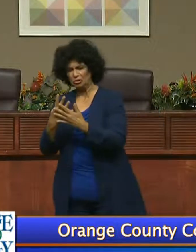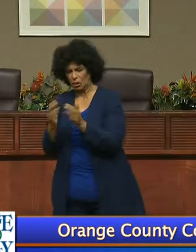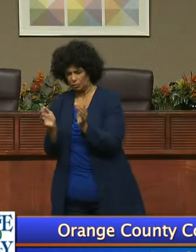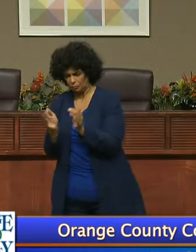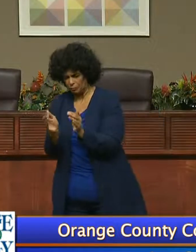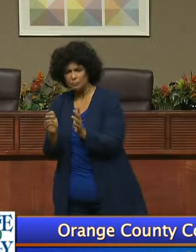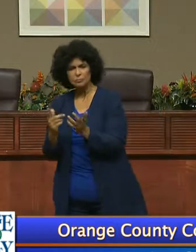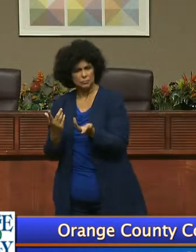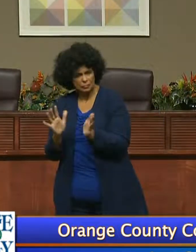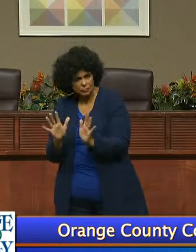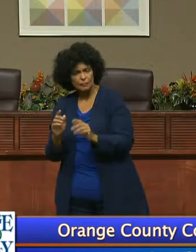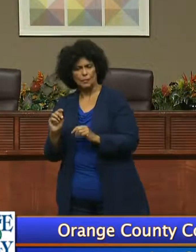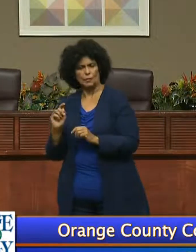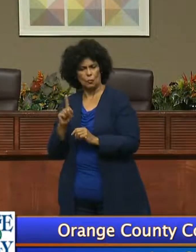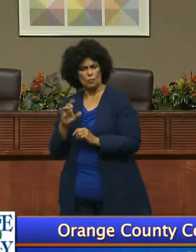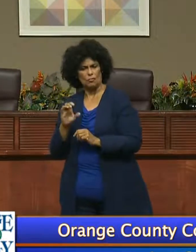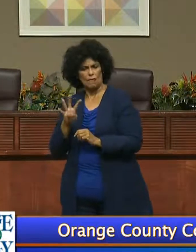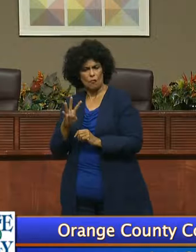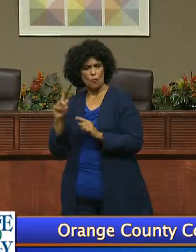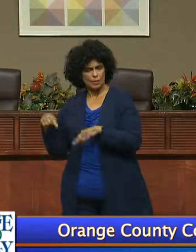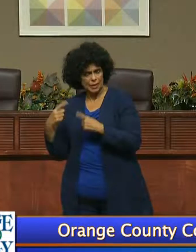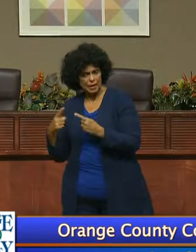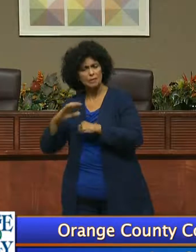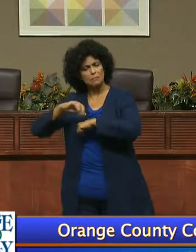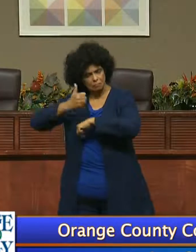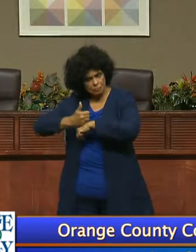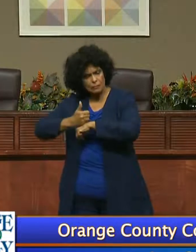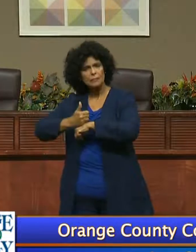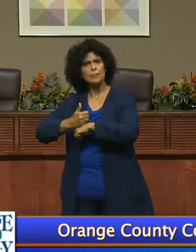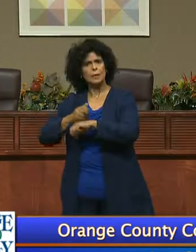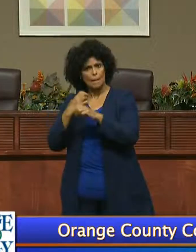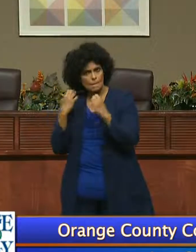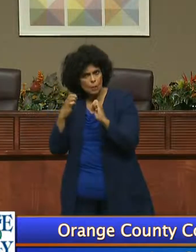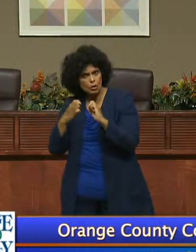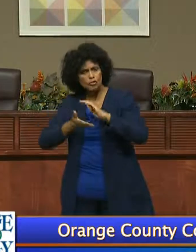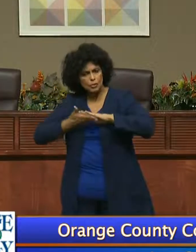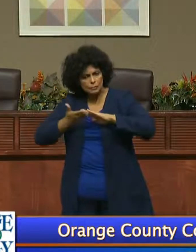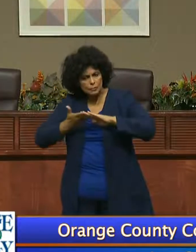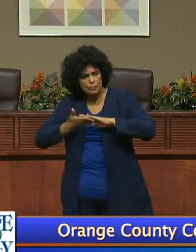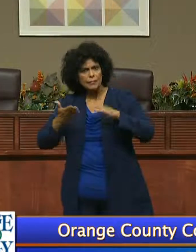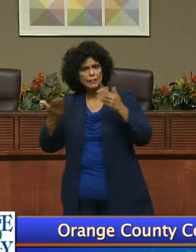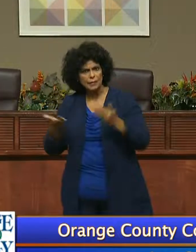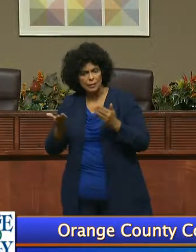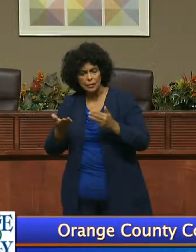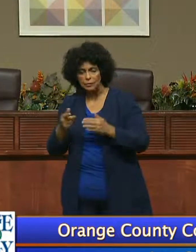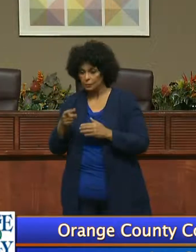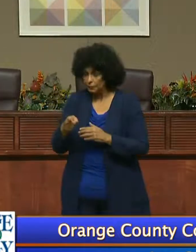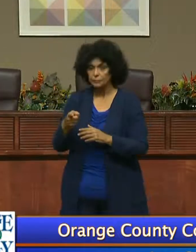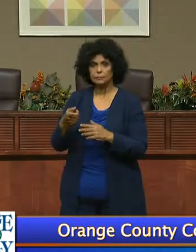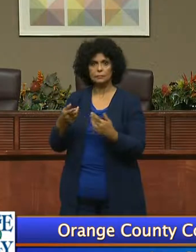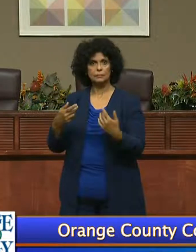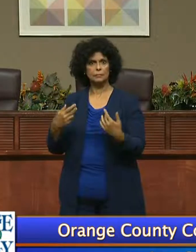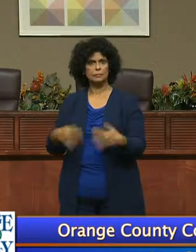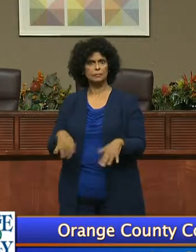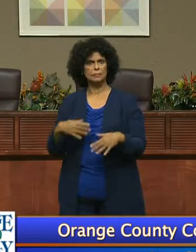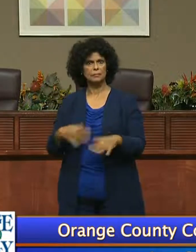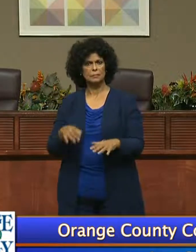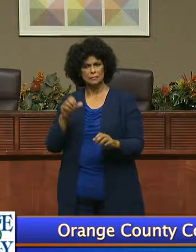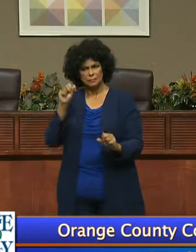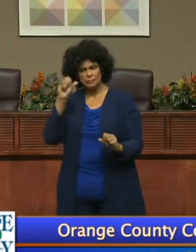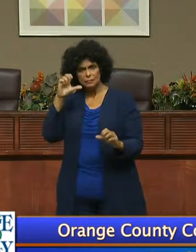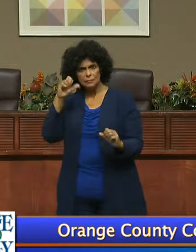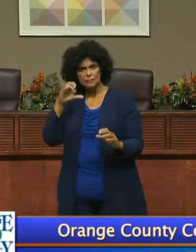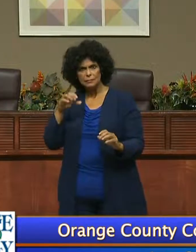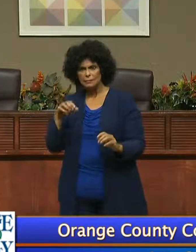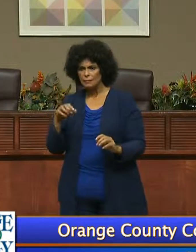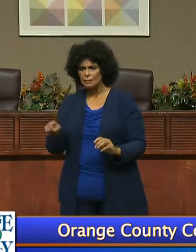we activated our Emergency Operations Center here in Orange County, and so it's pretty extraordinary that it took